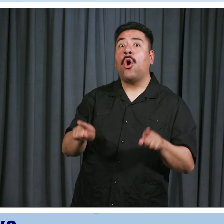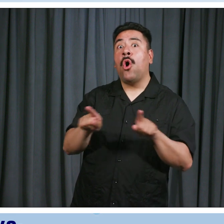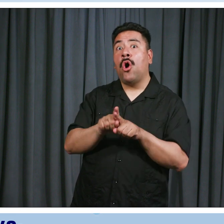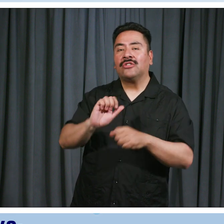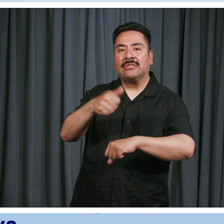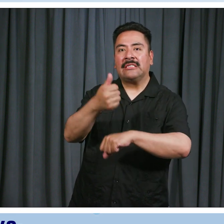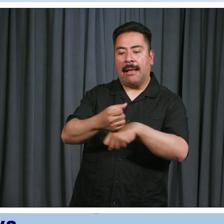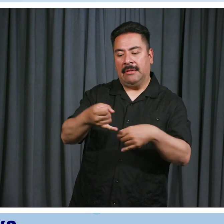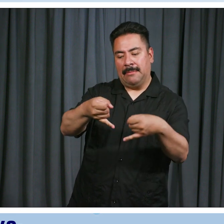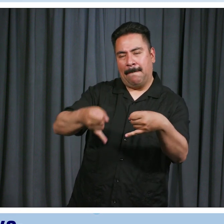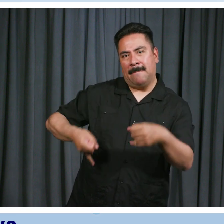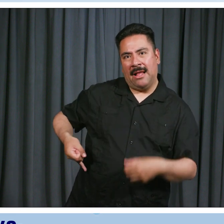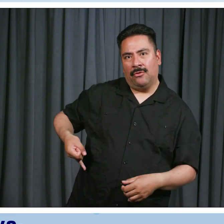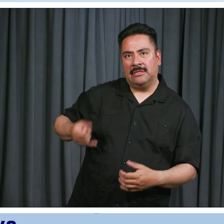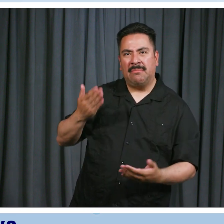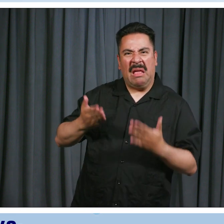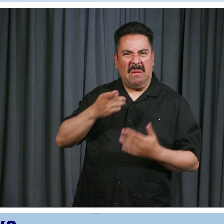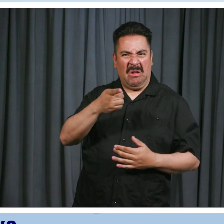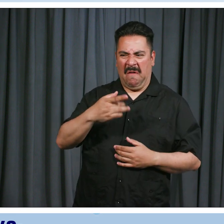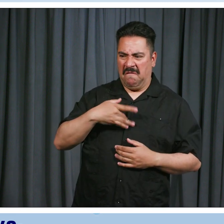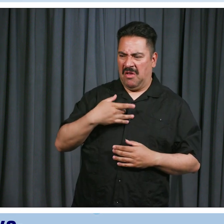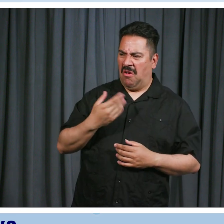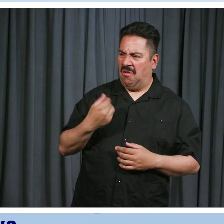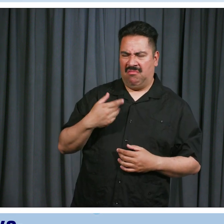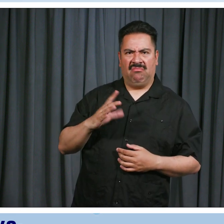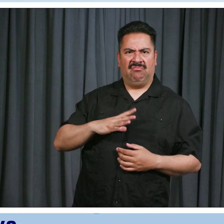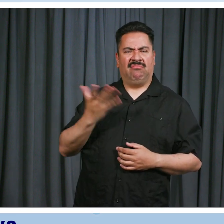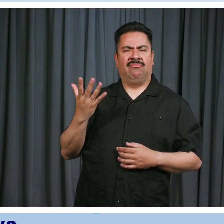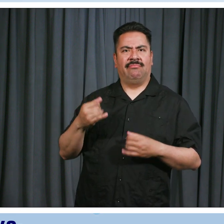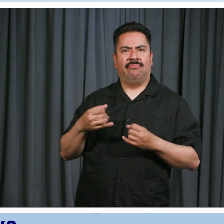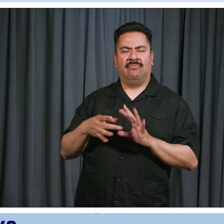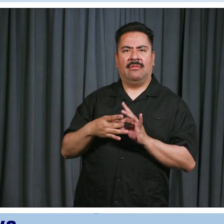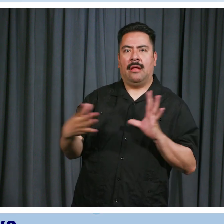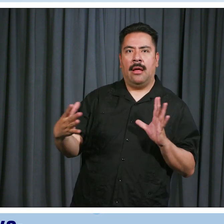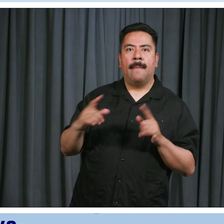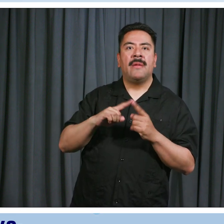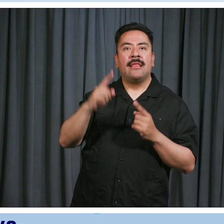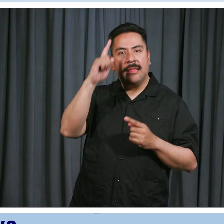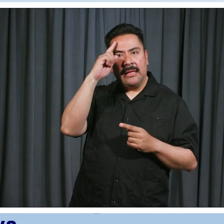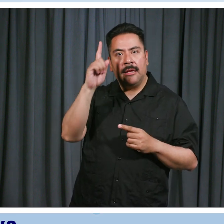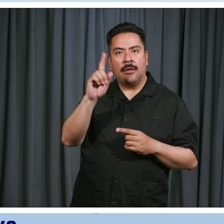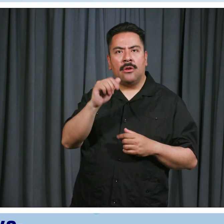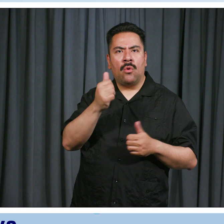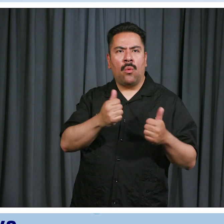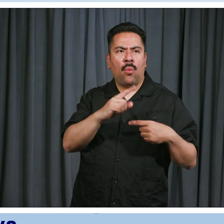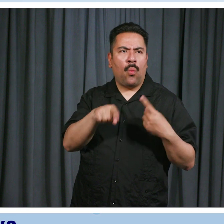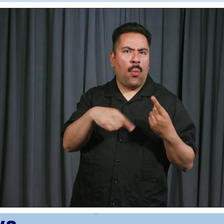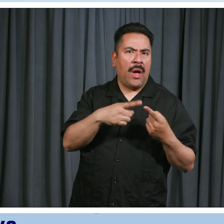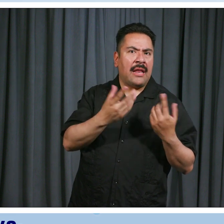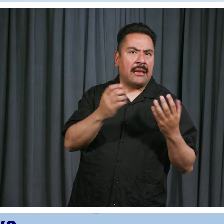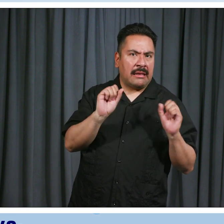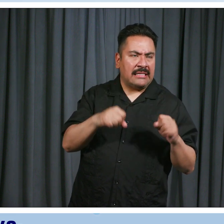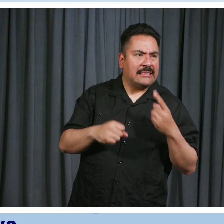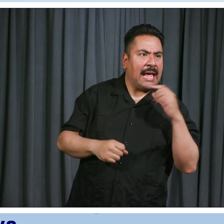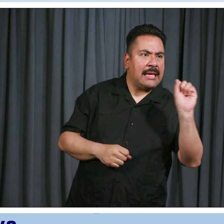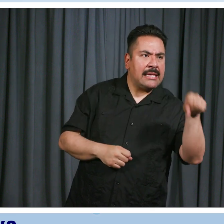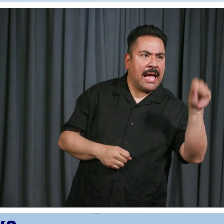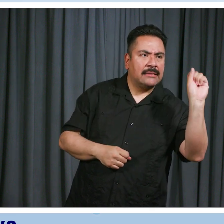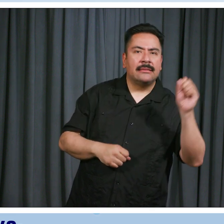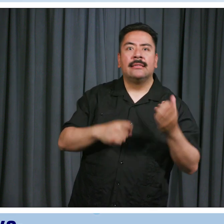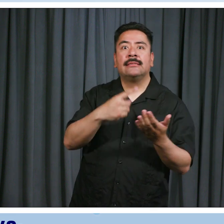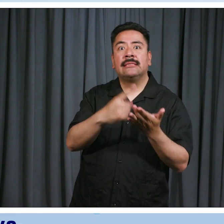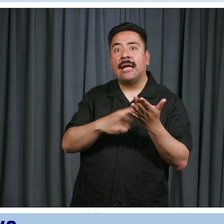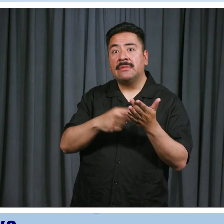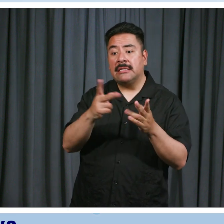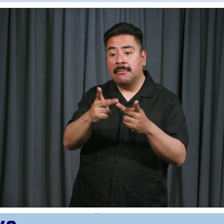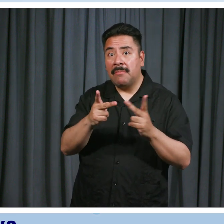boundaries. So this may feel like disconnecting, but it's actually thinking about where do I want to say yes? And sometimes we're saying yes in